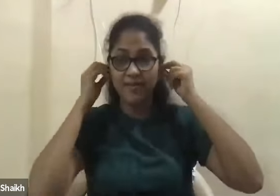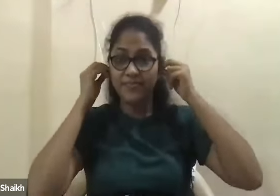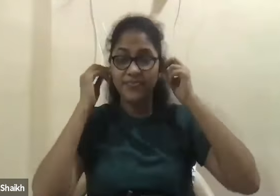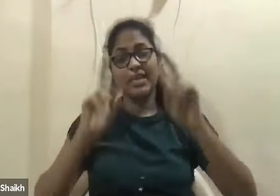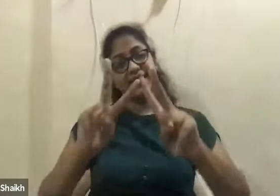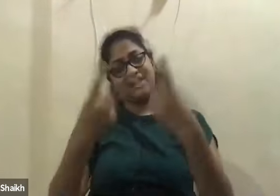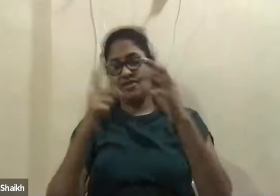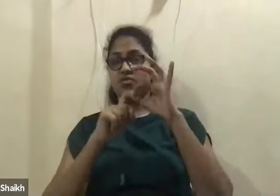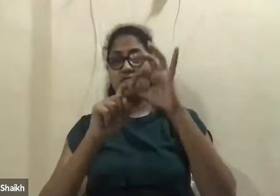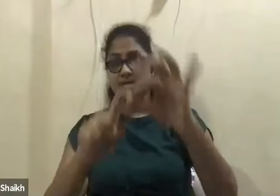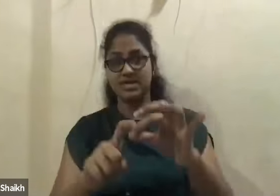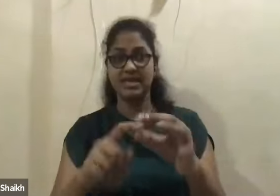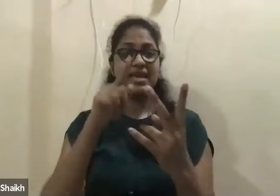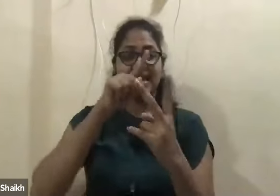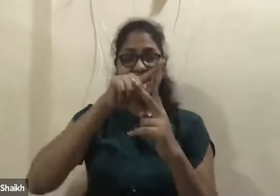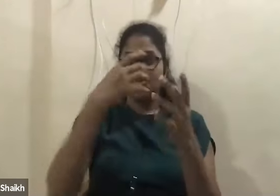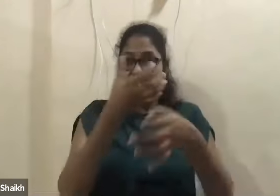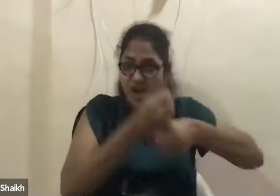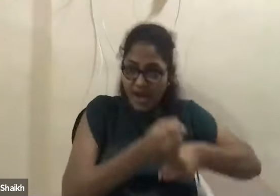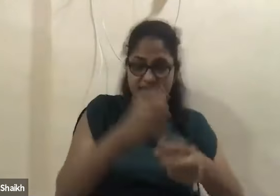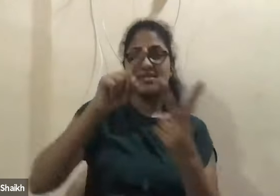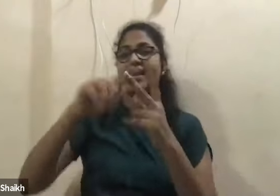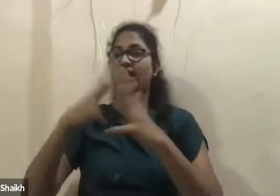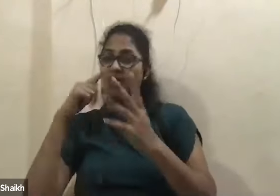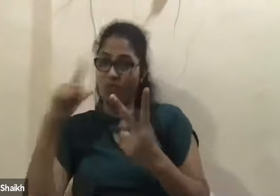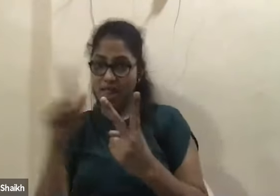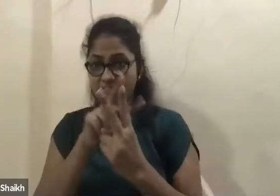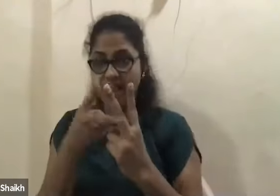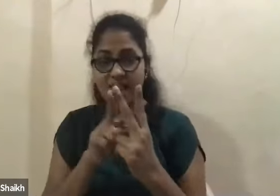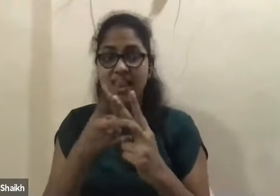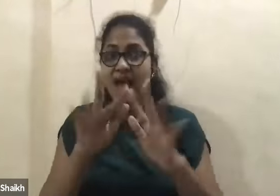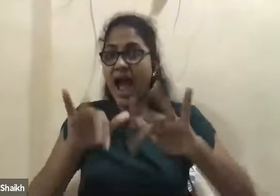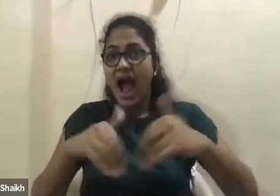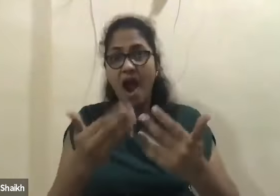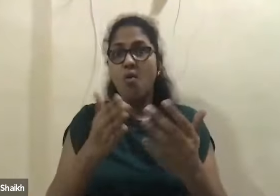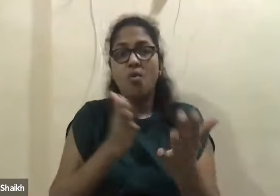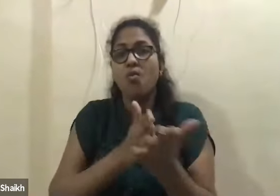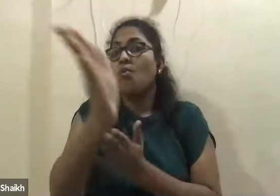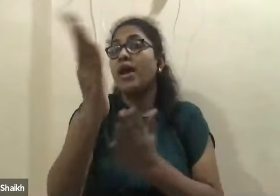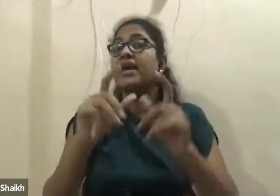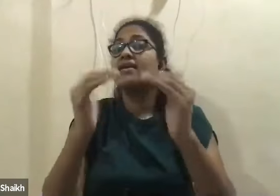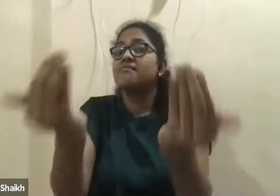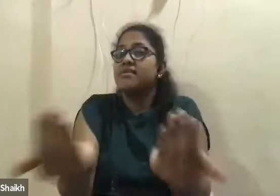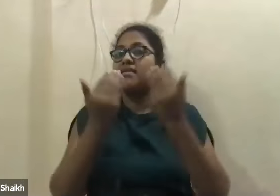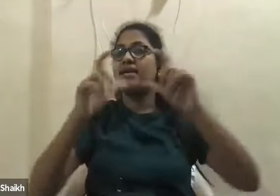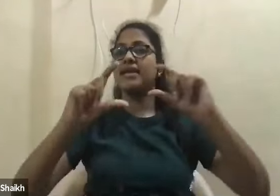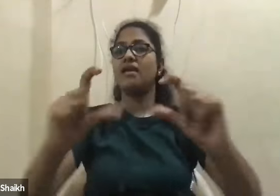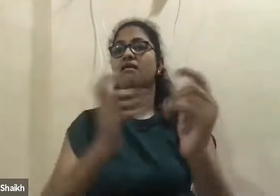whole will trust, and how can we be more what precautionary measures we can take? I